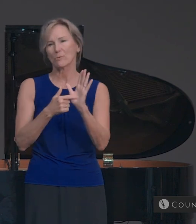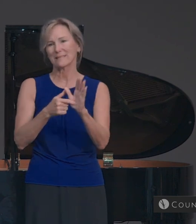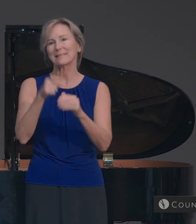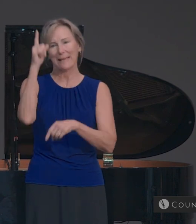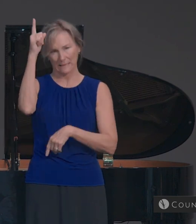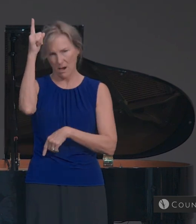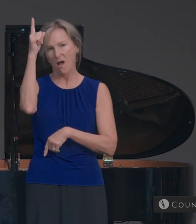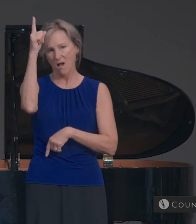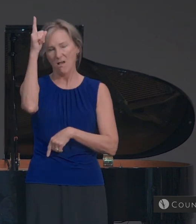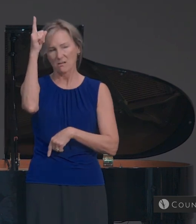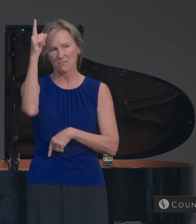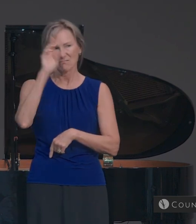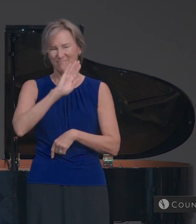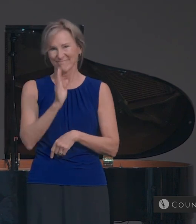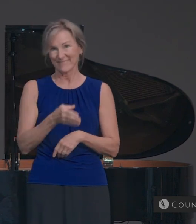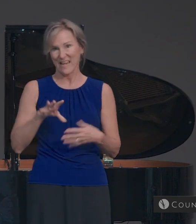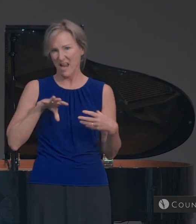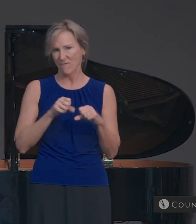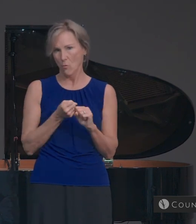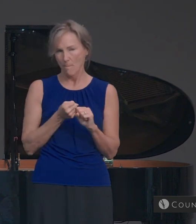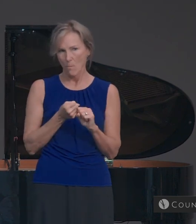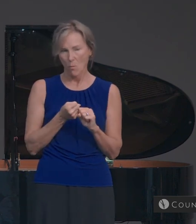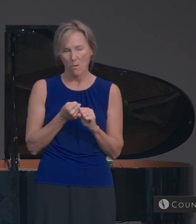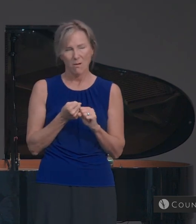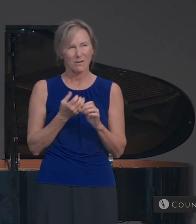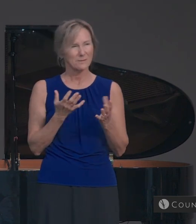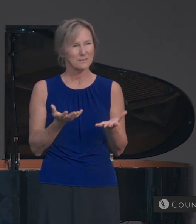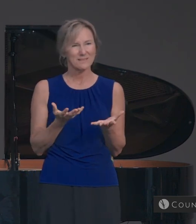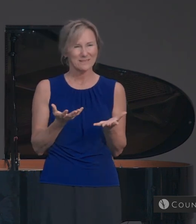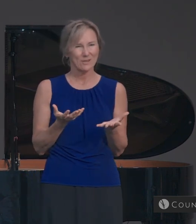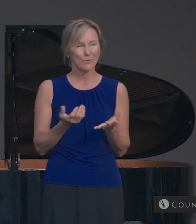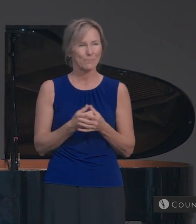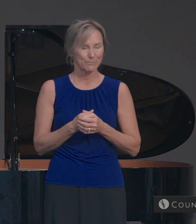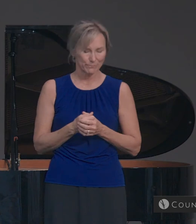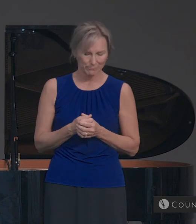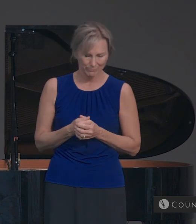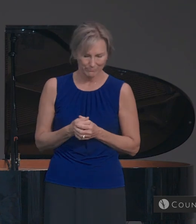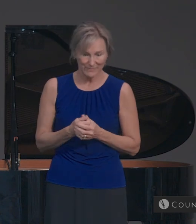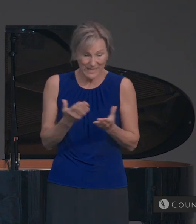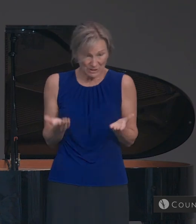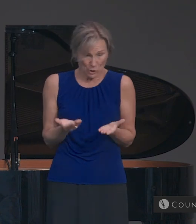God. What's interesting here is they are being called